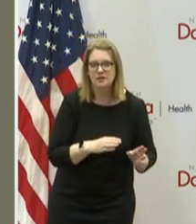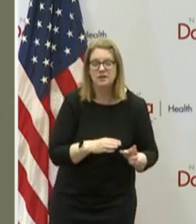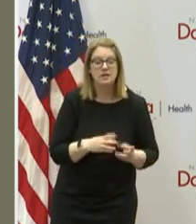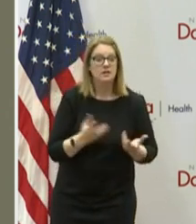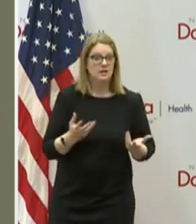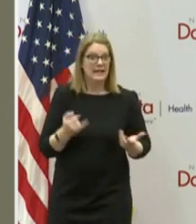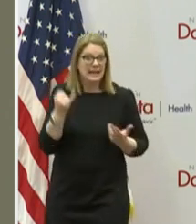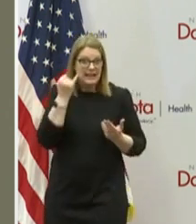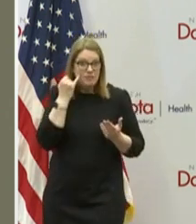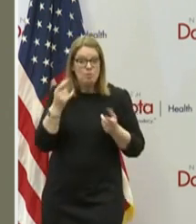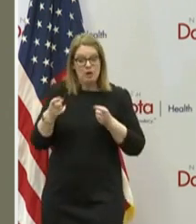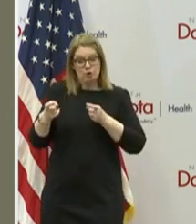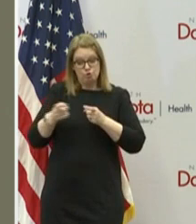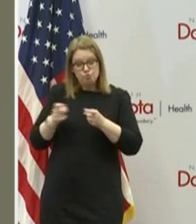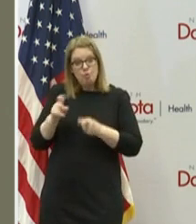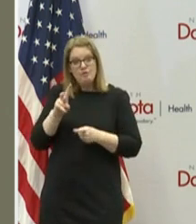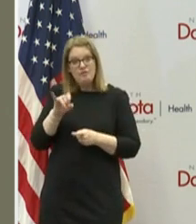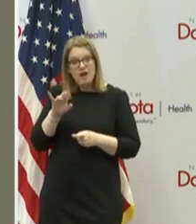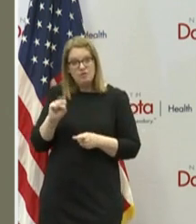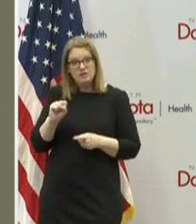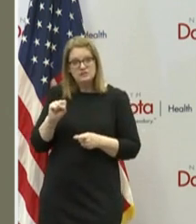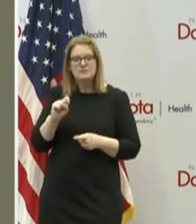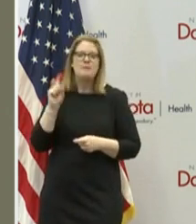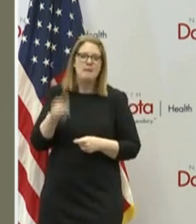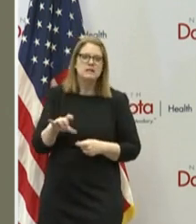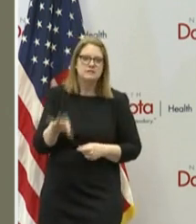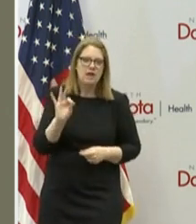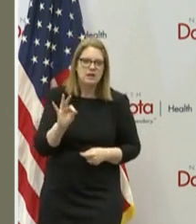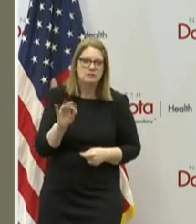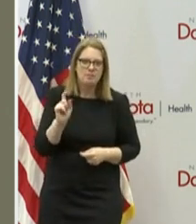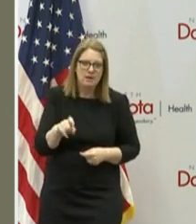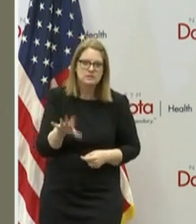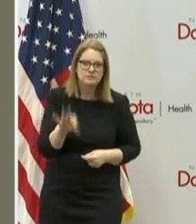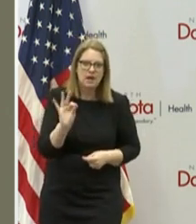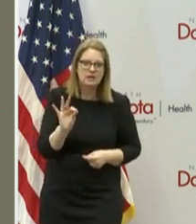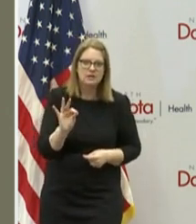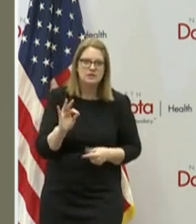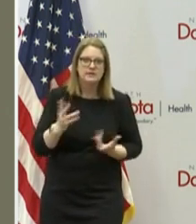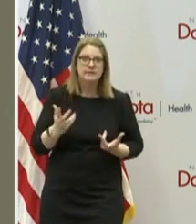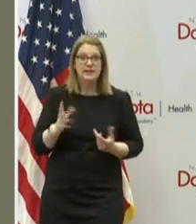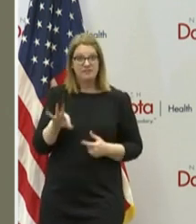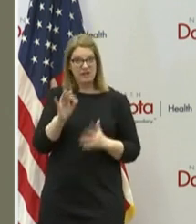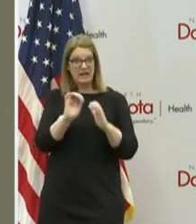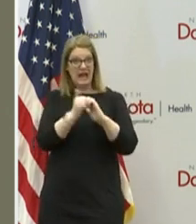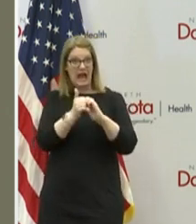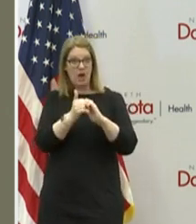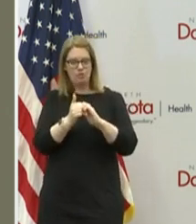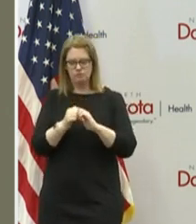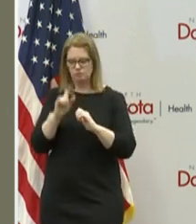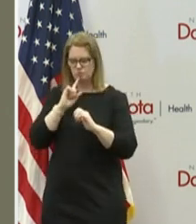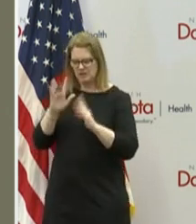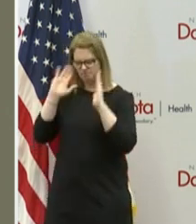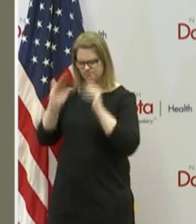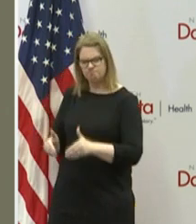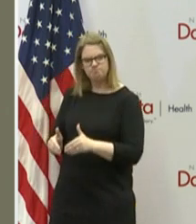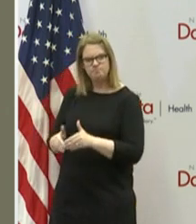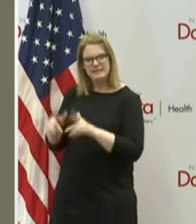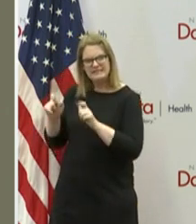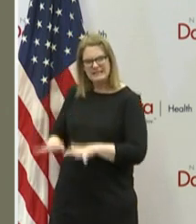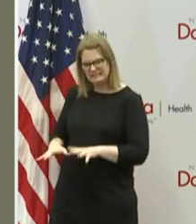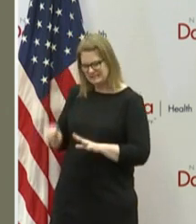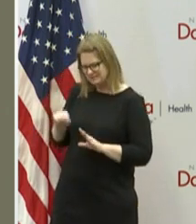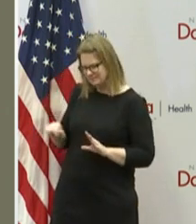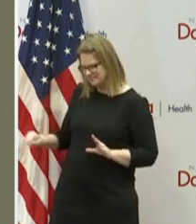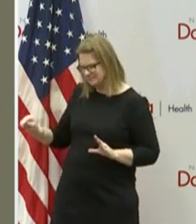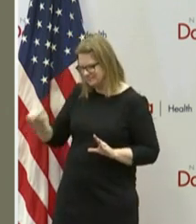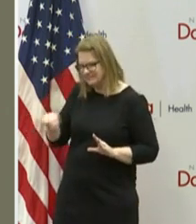really control the virus, we need to know where it is, and the way we find out where it is doing really focused and targeted testing. And the best place